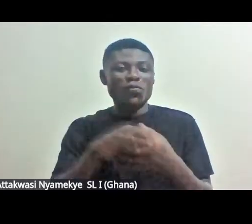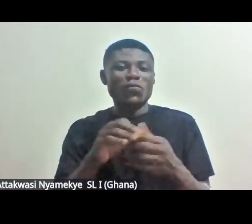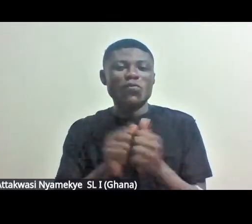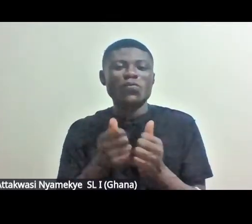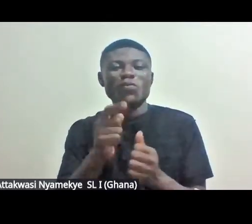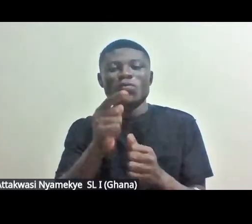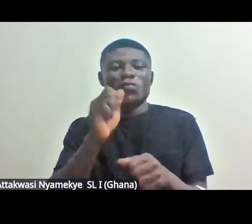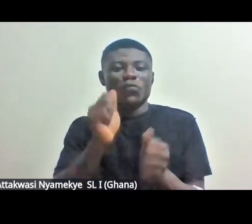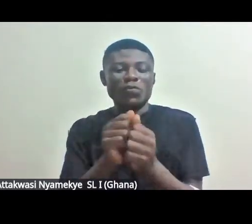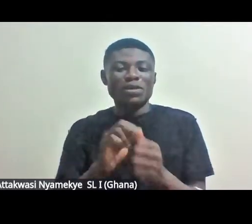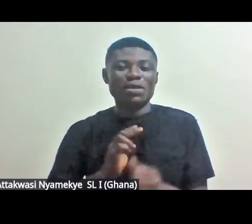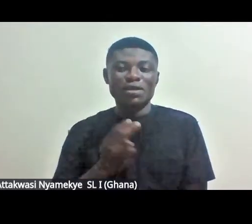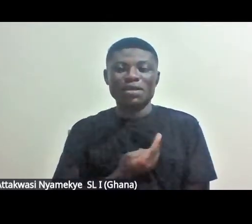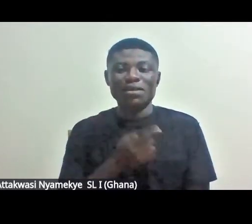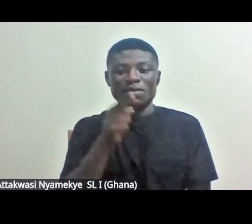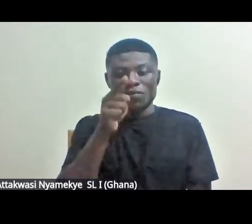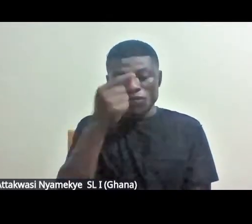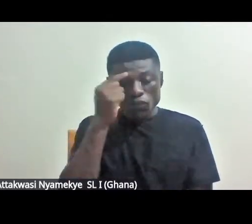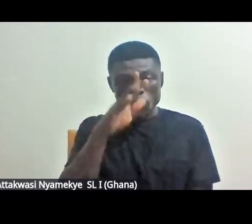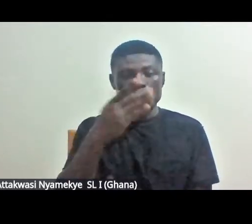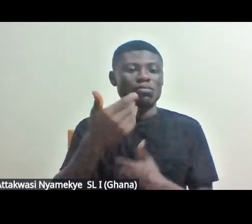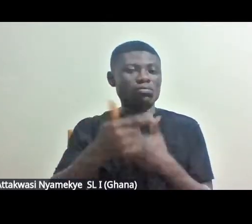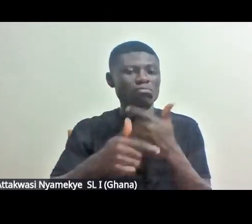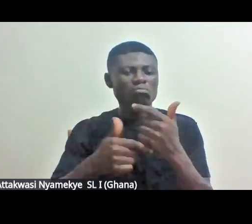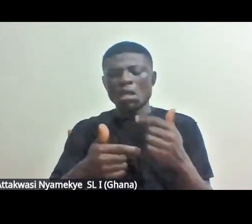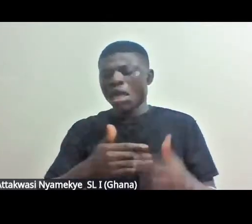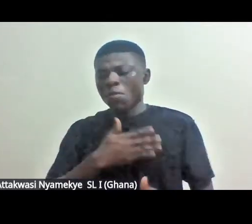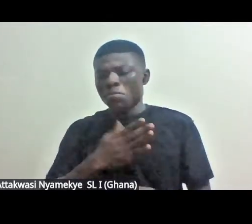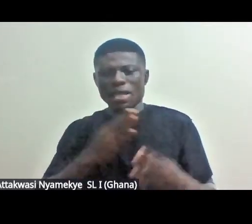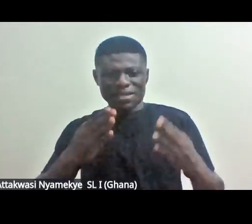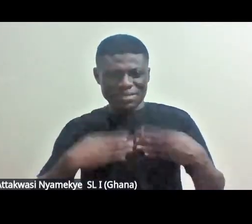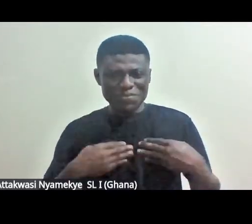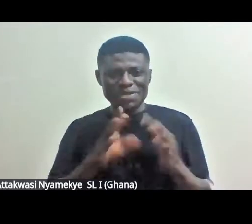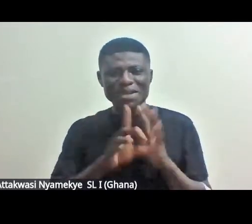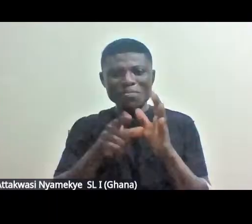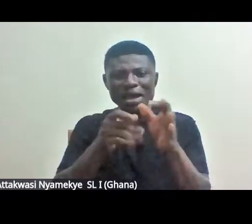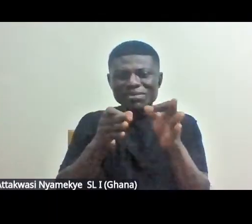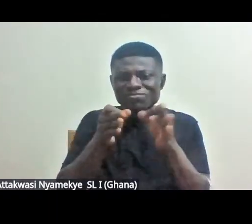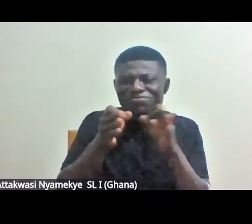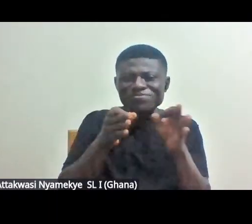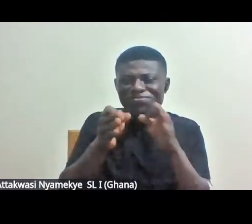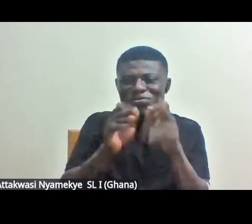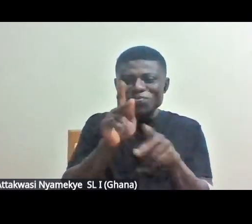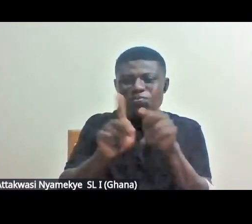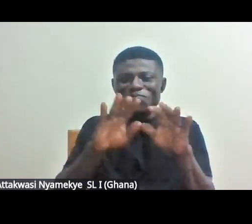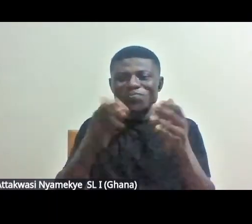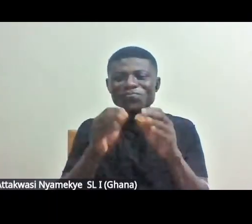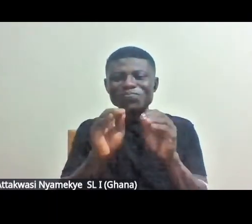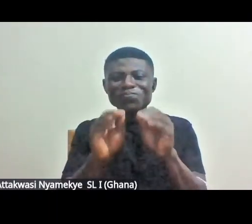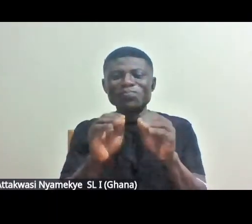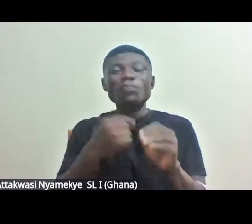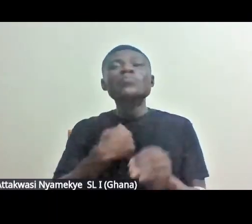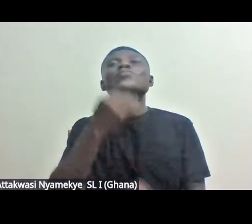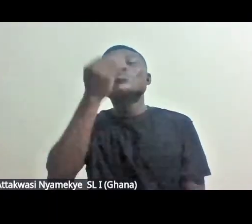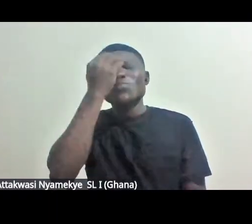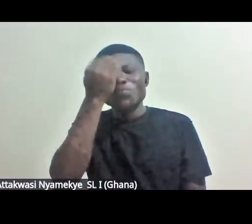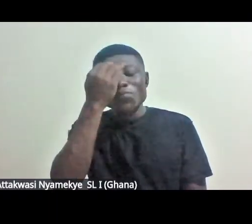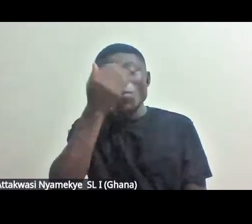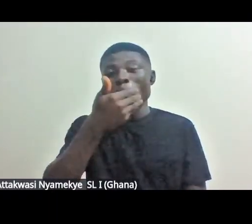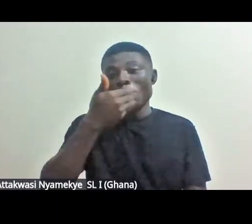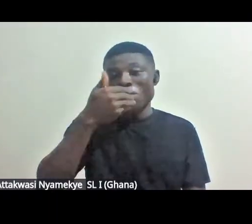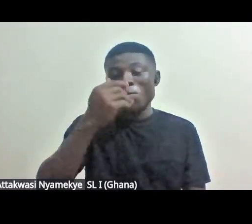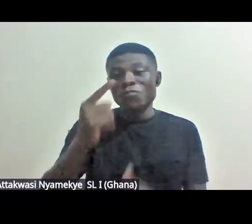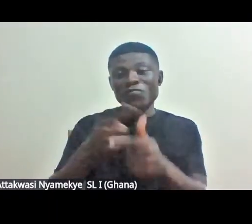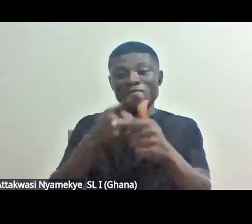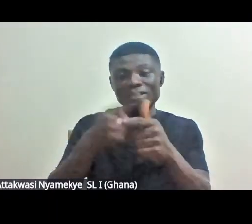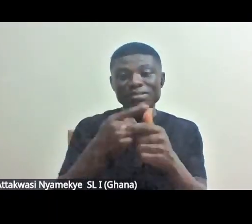session and for you graciously accepting to come and enrich our community. I know this is the first of the